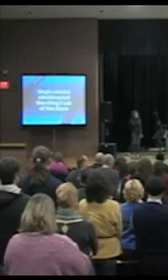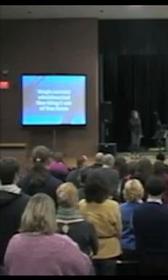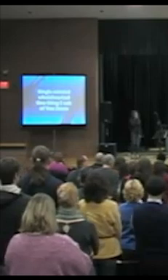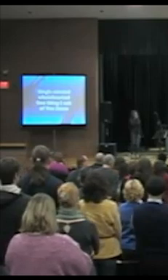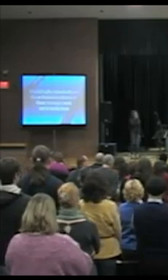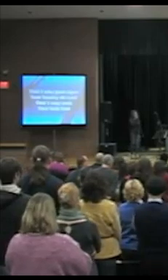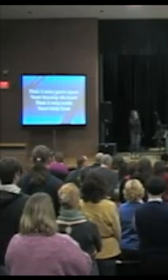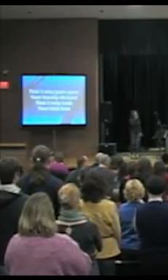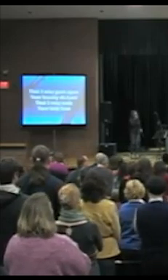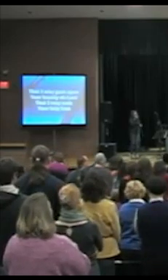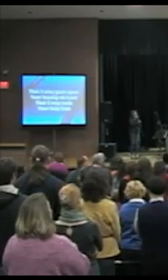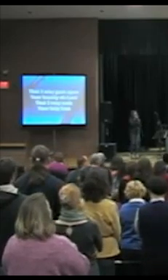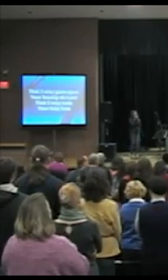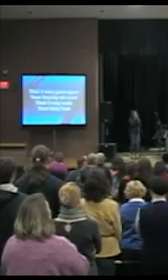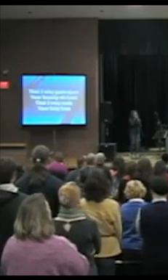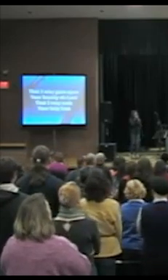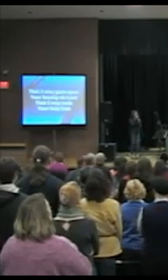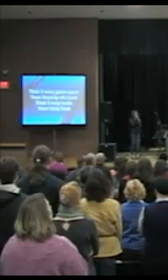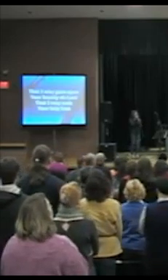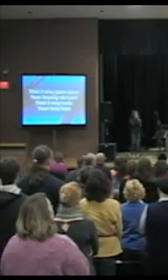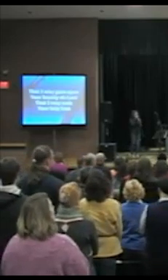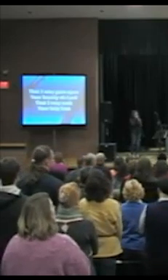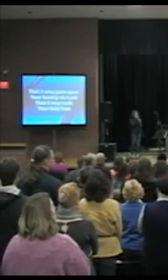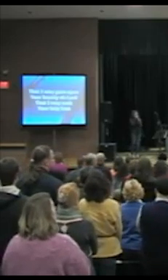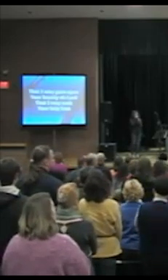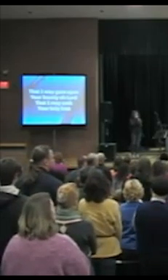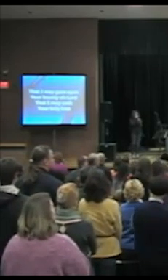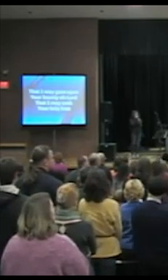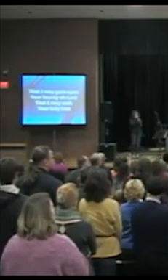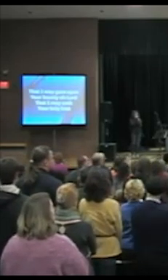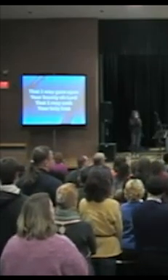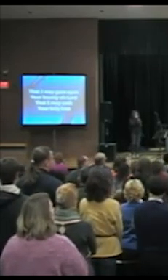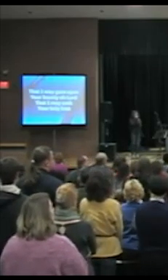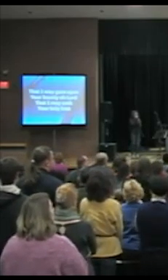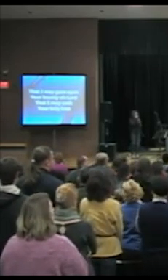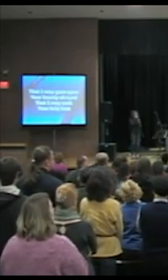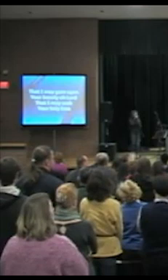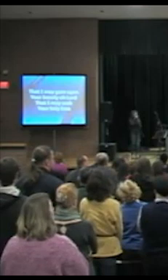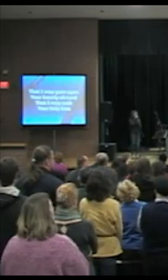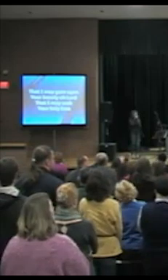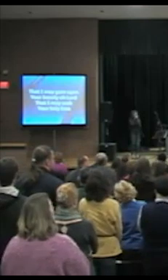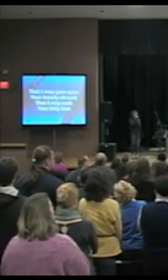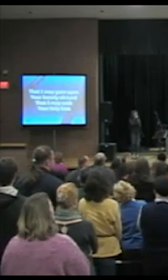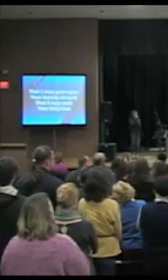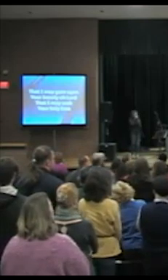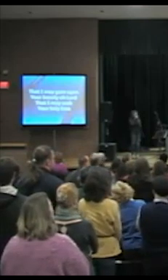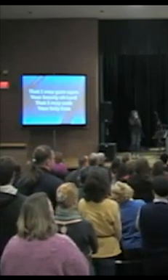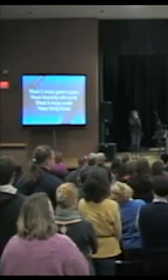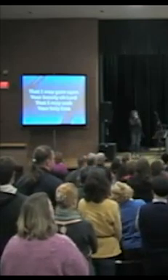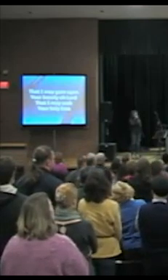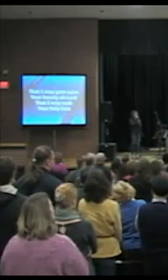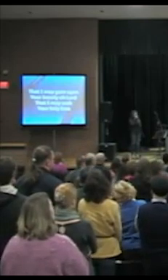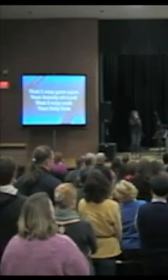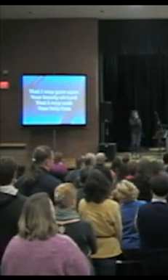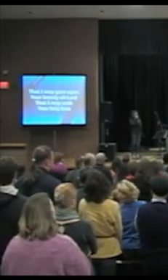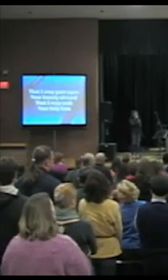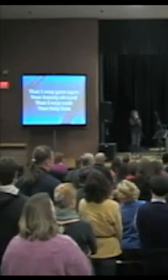Jesus, that I may gaze upon your beauty, oh